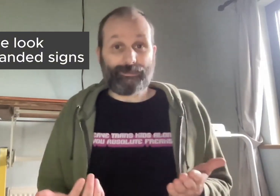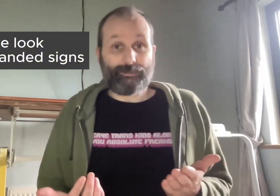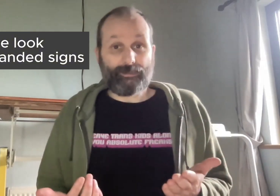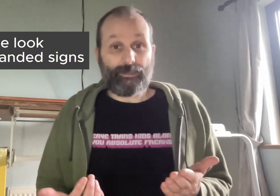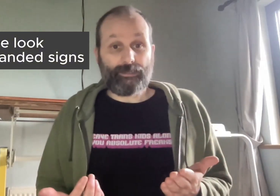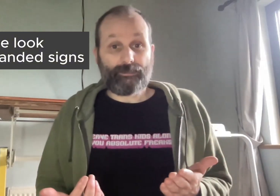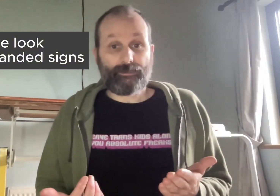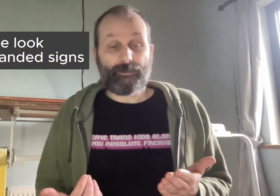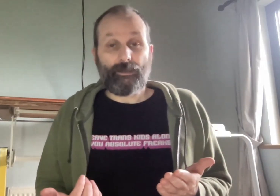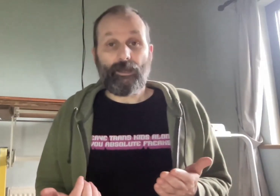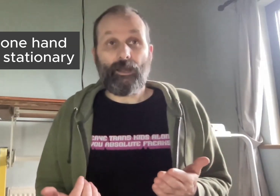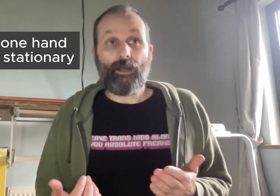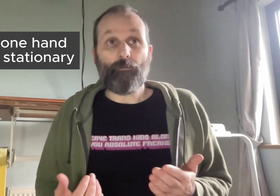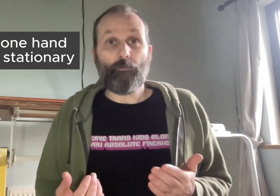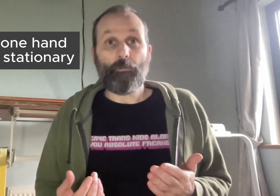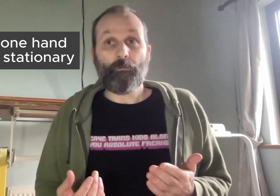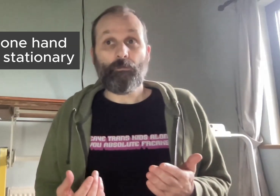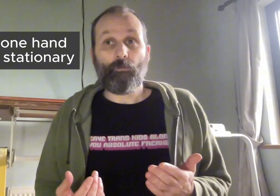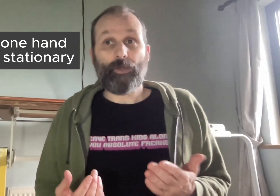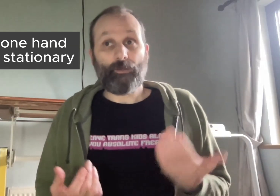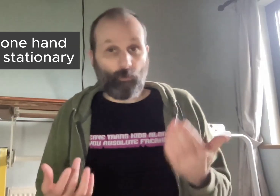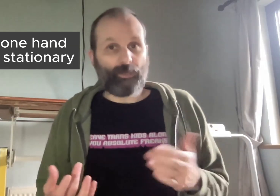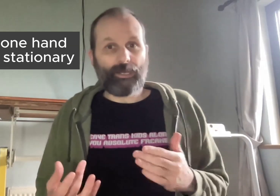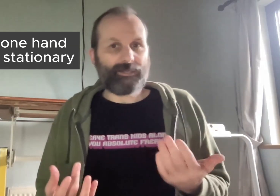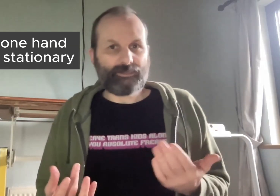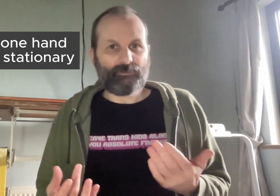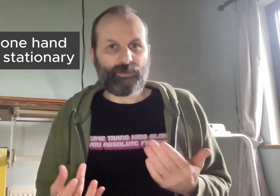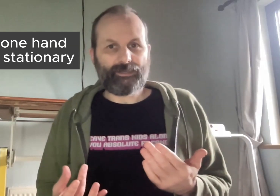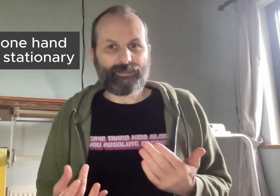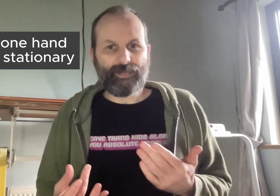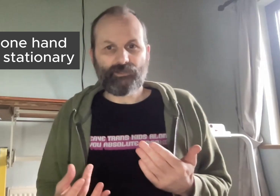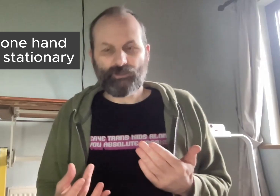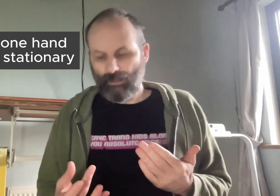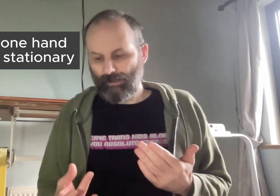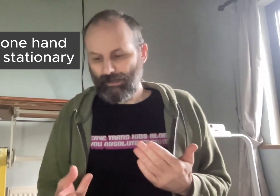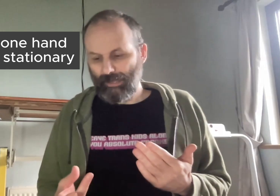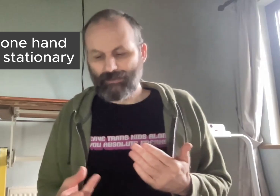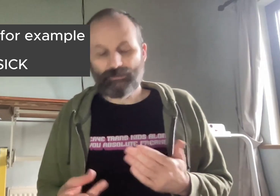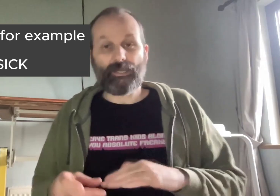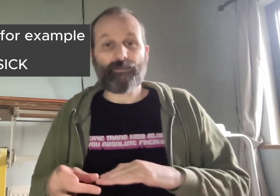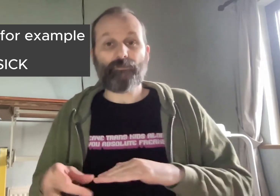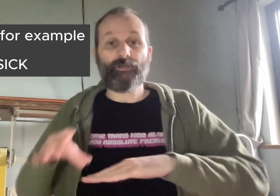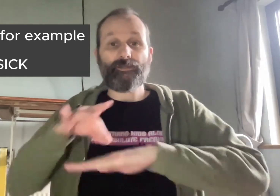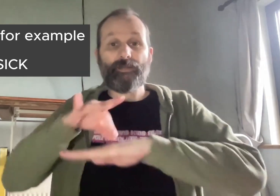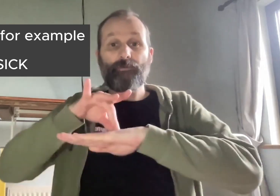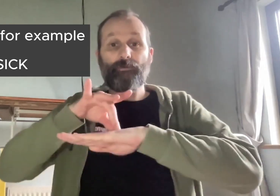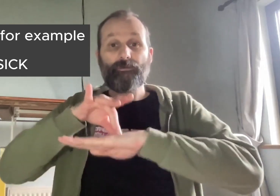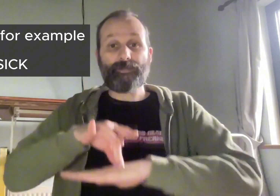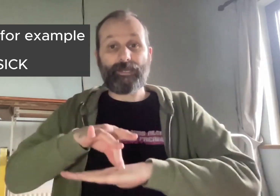two-handed signs, where one hand is fairly stationary, let's say, for example, sick.